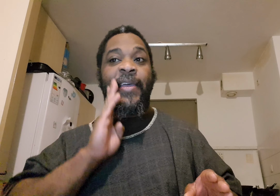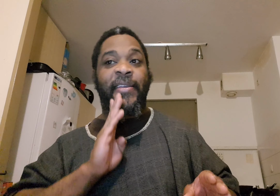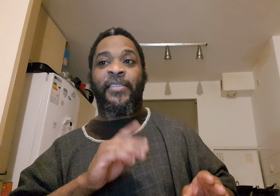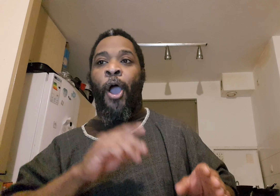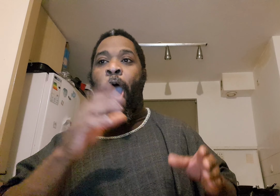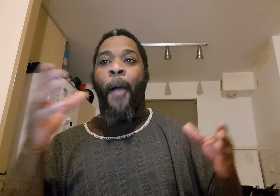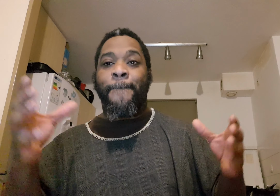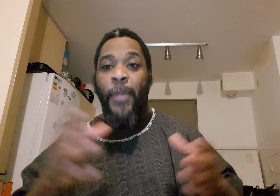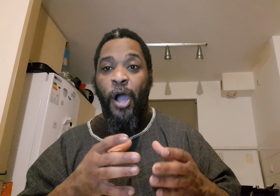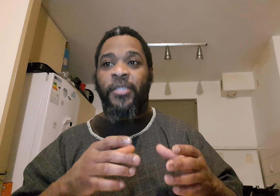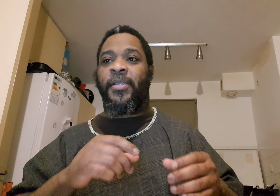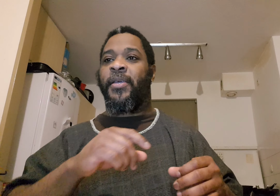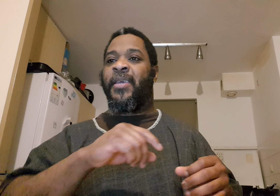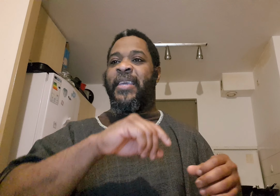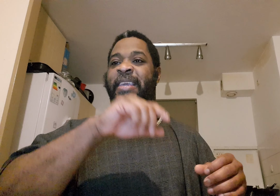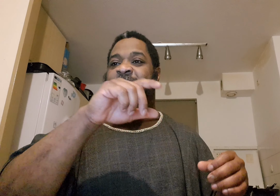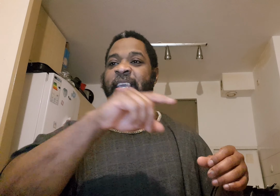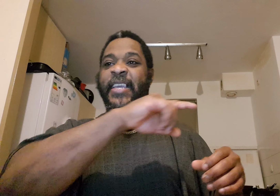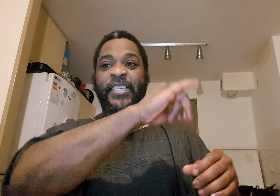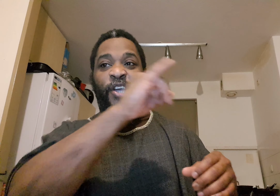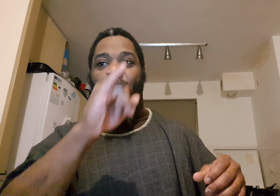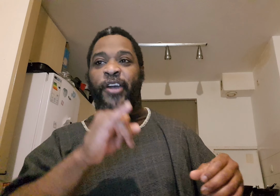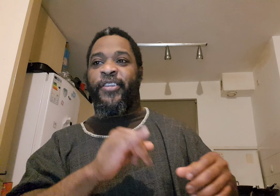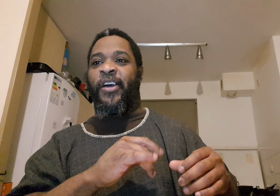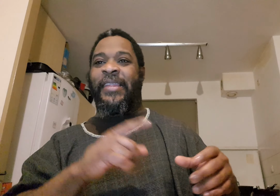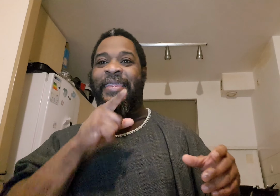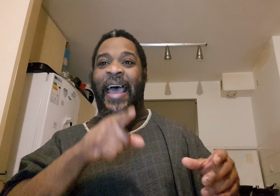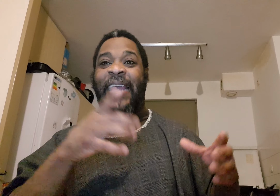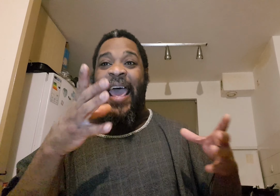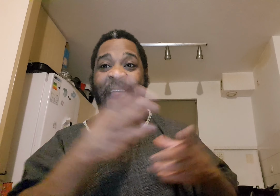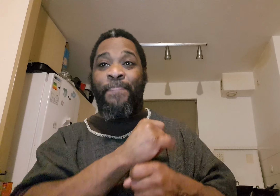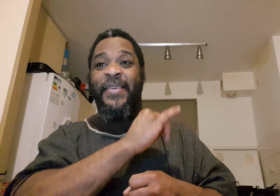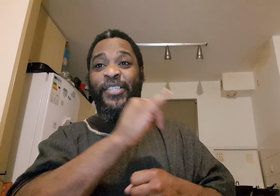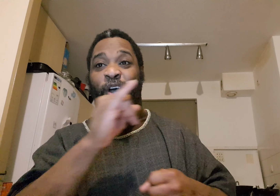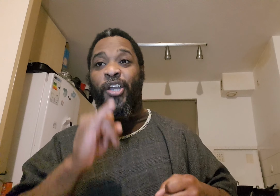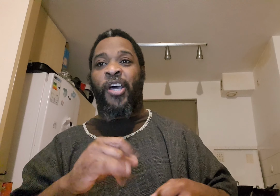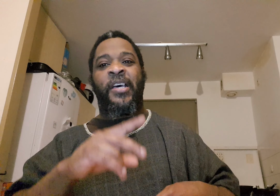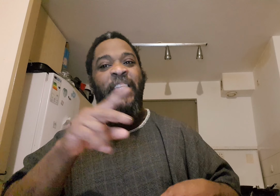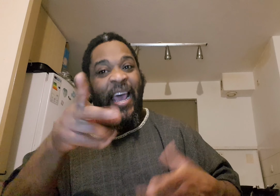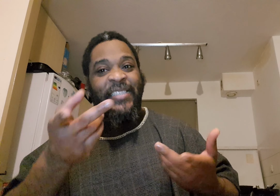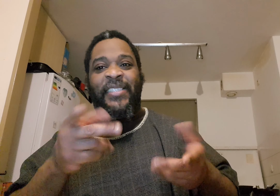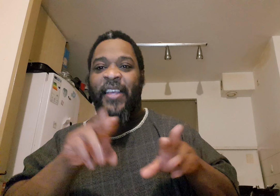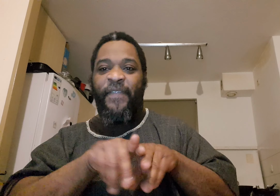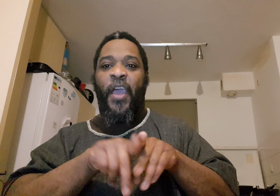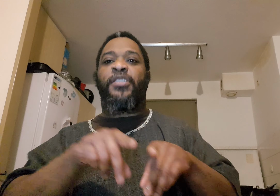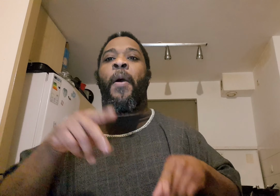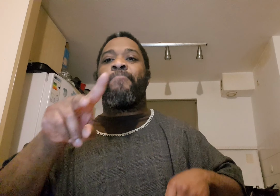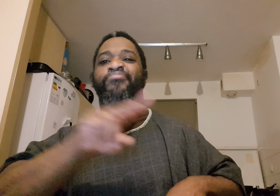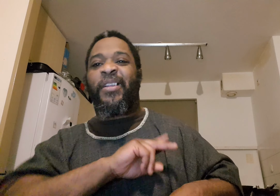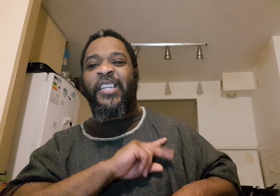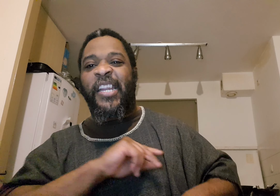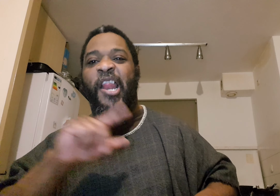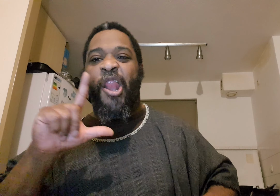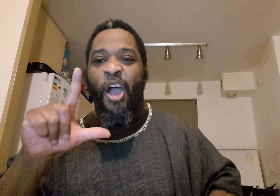kindness among each other, that help each other, that save us, brother, the